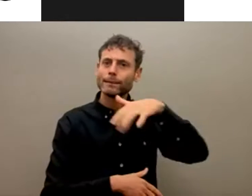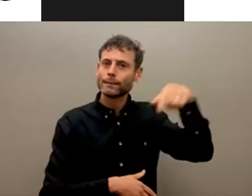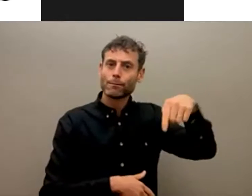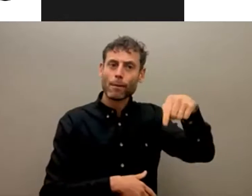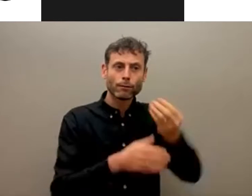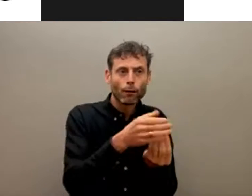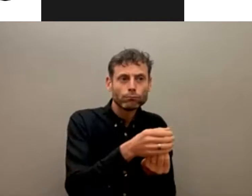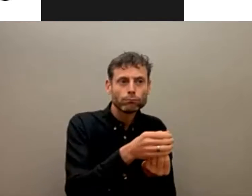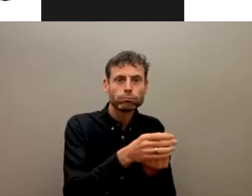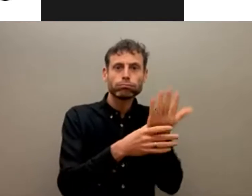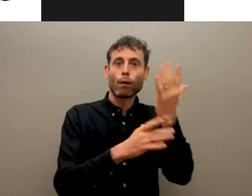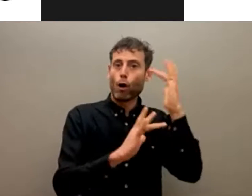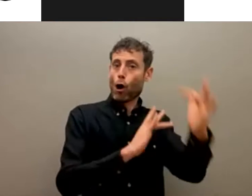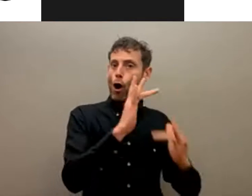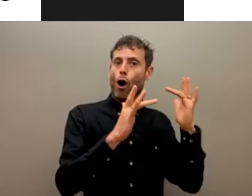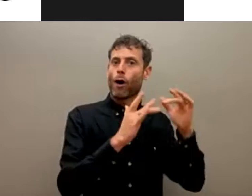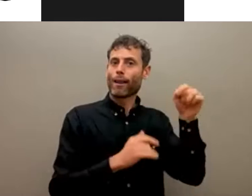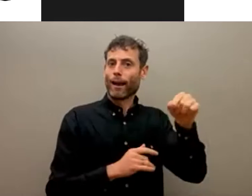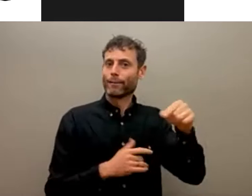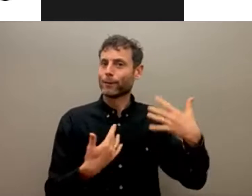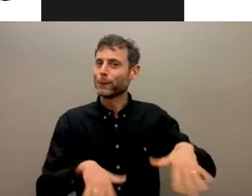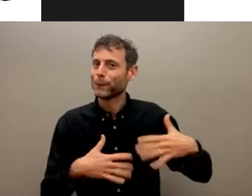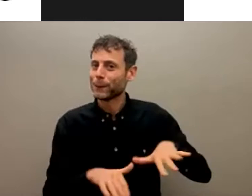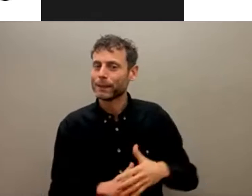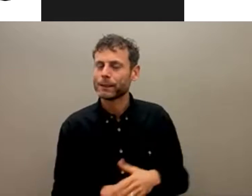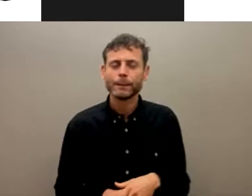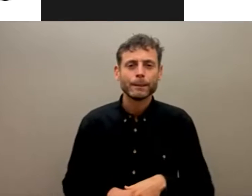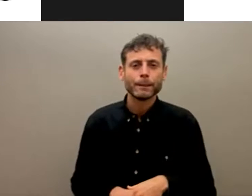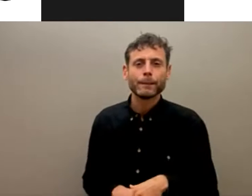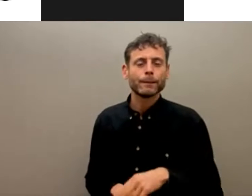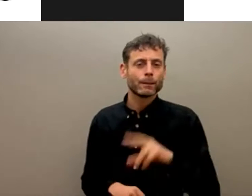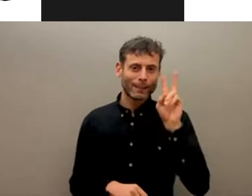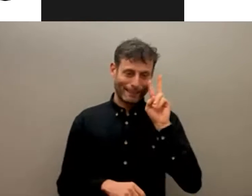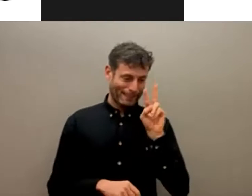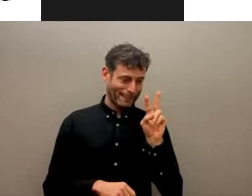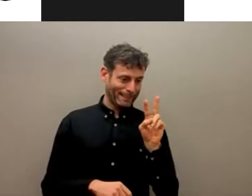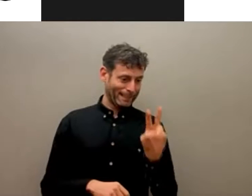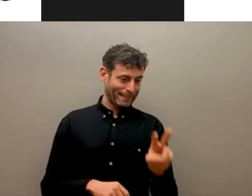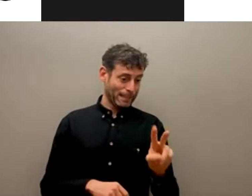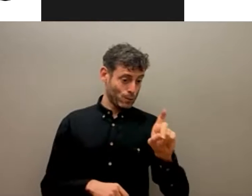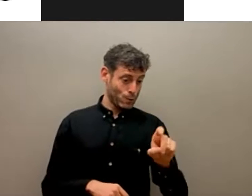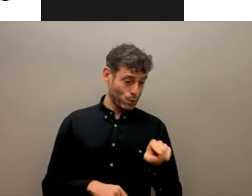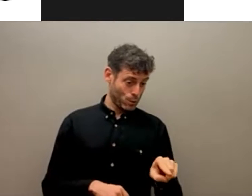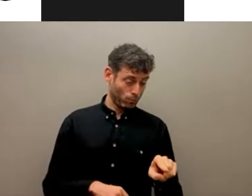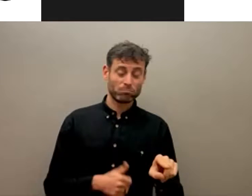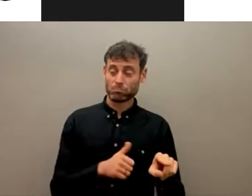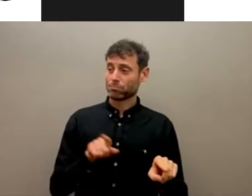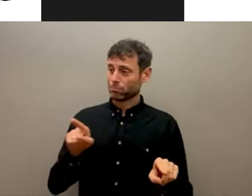that the sentiment behind the question is there, and Ailey, your response is spot on.